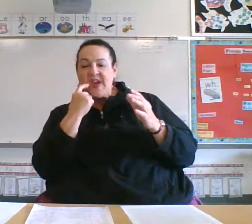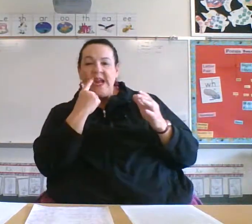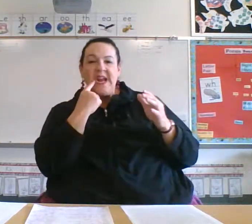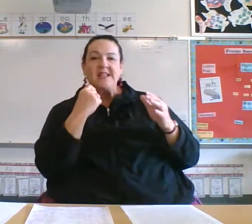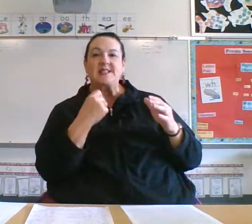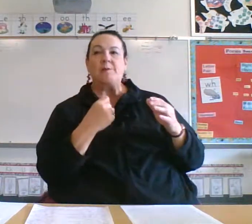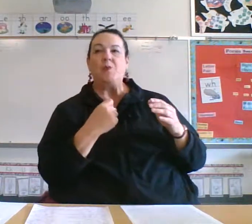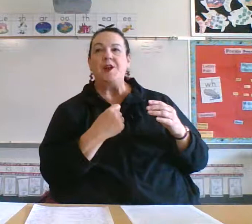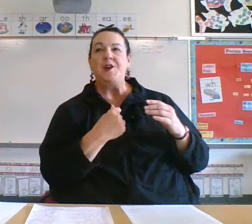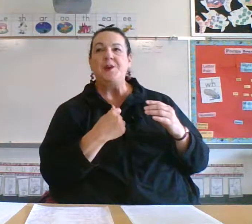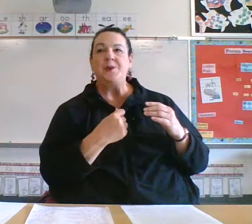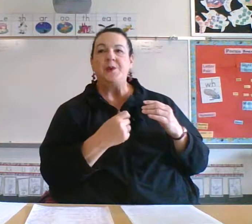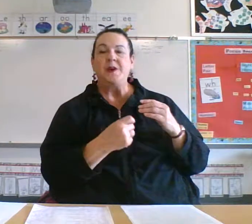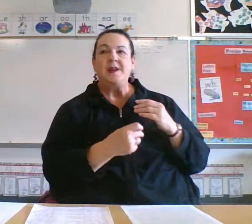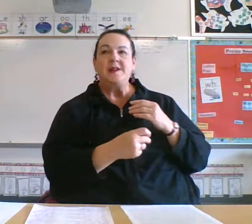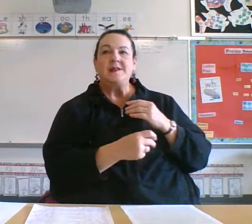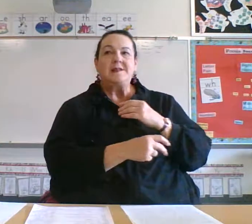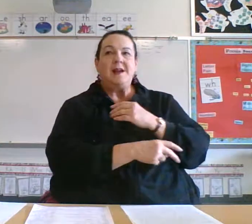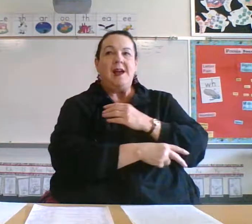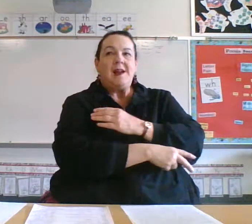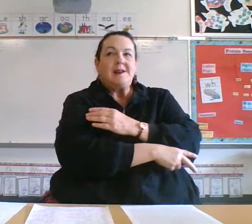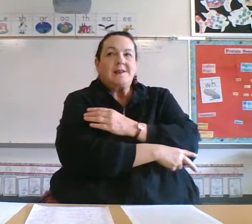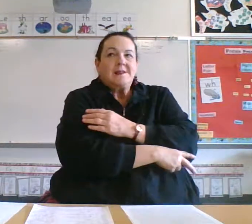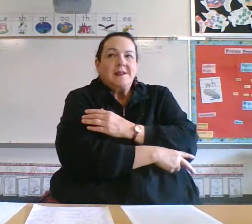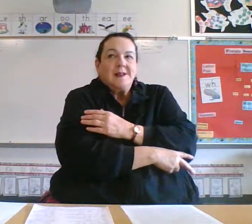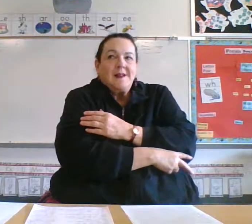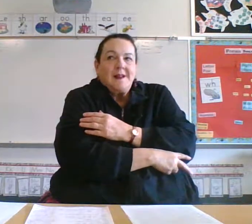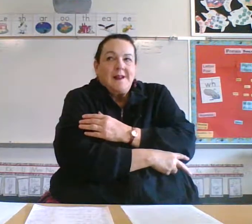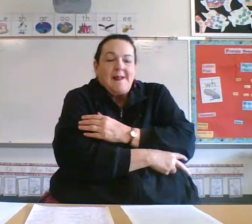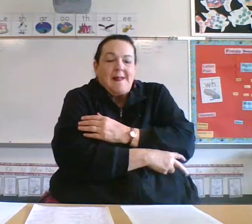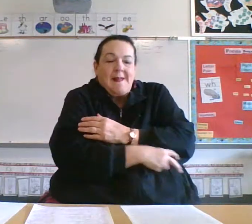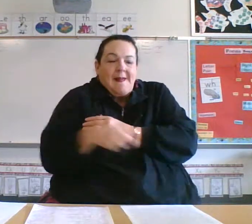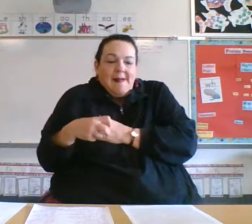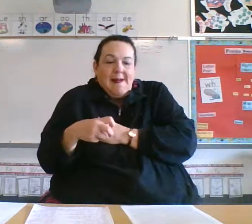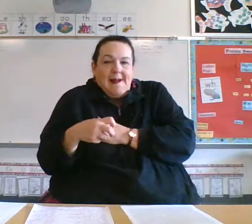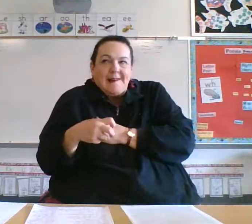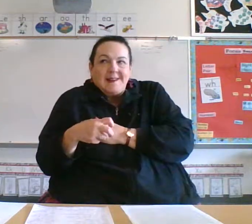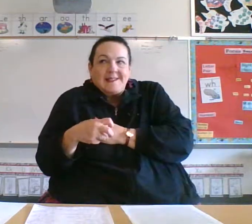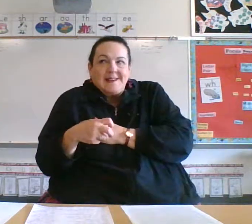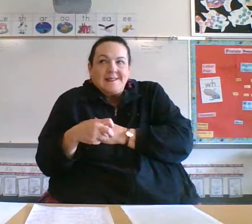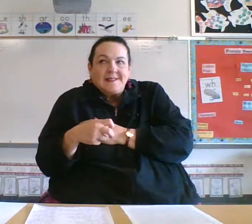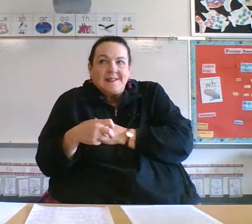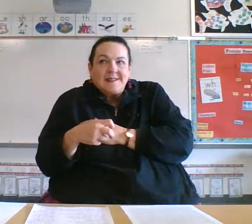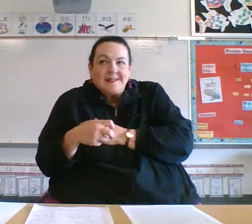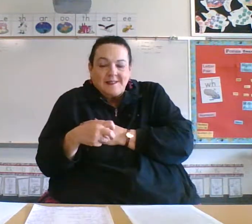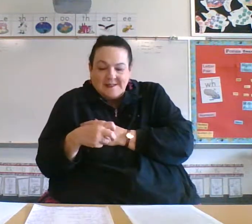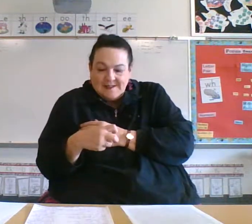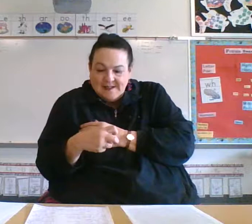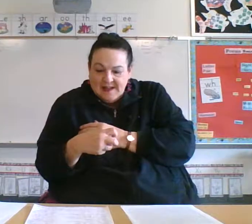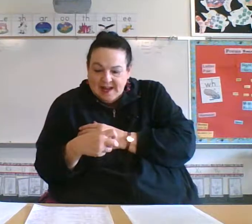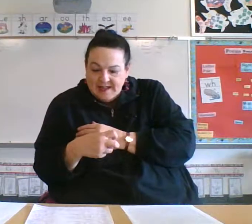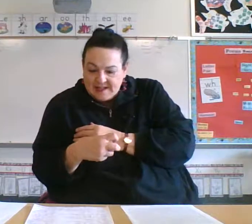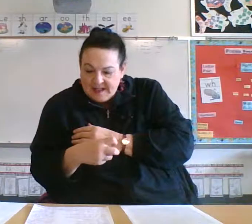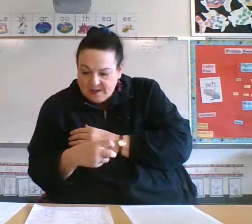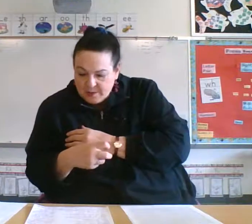is someone who takes and he steals it. He steals